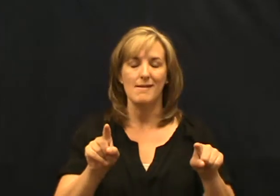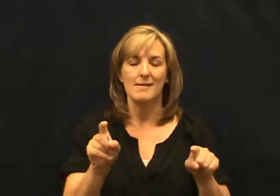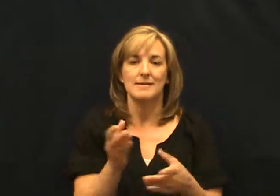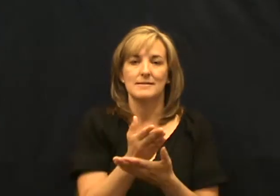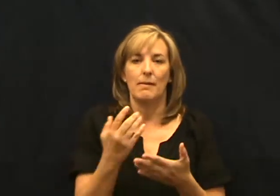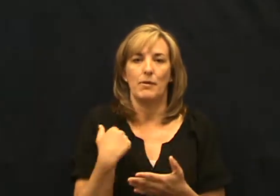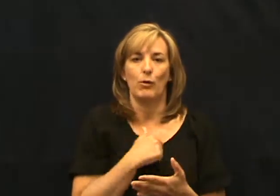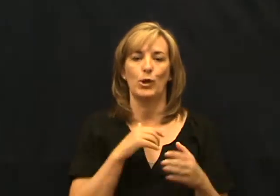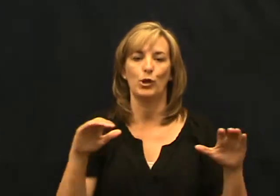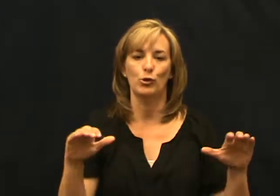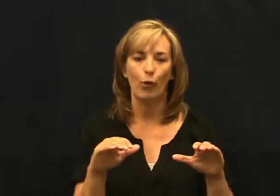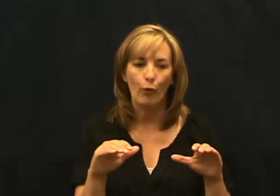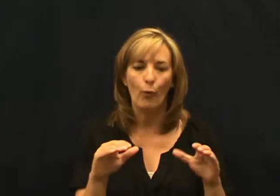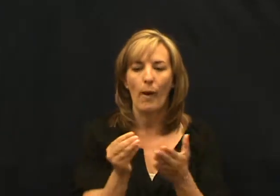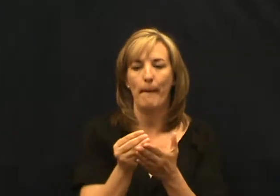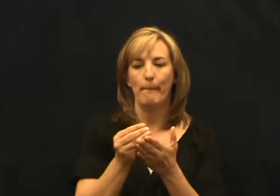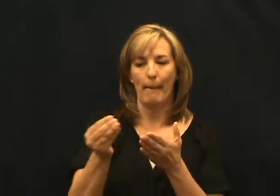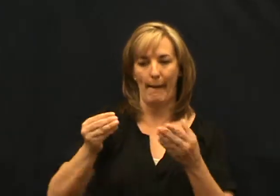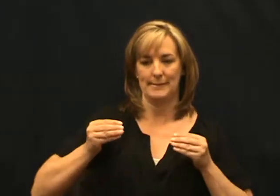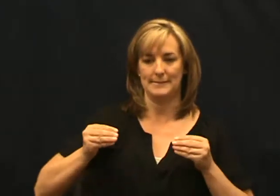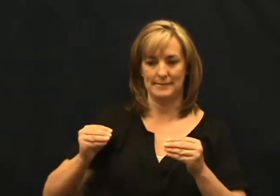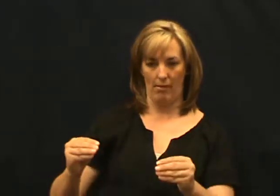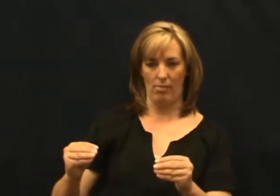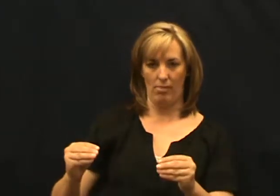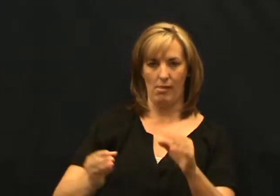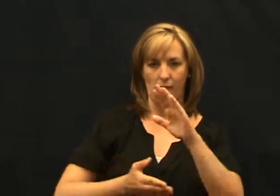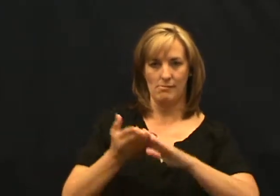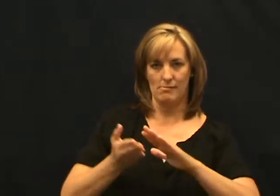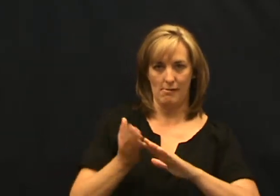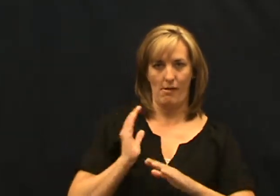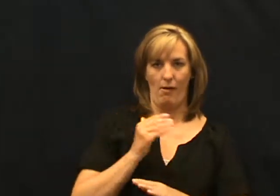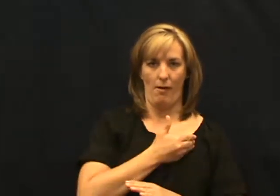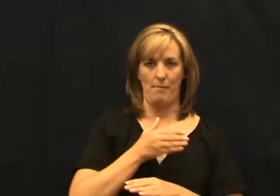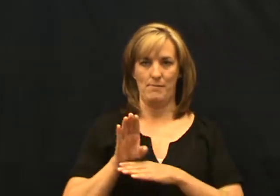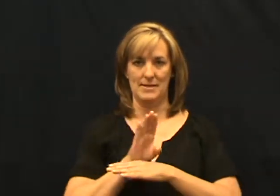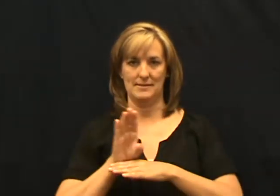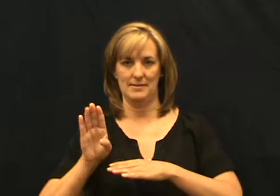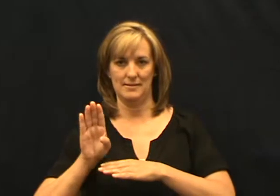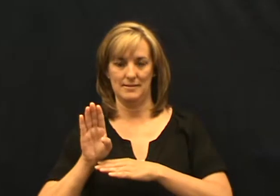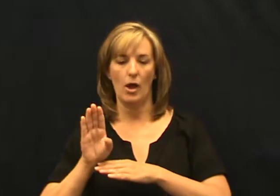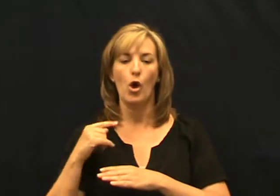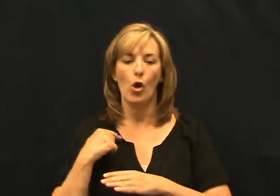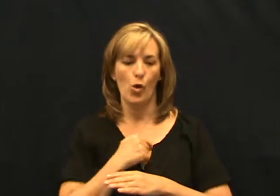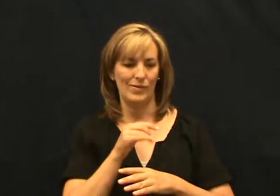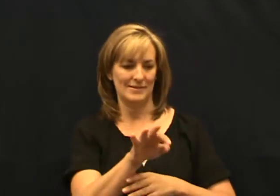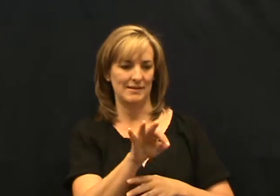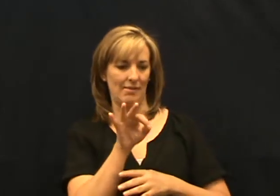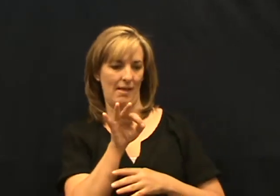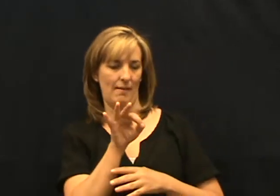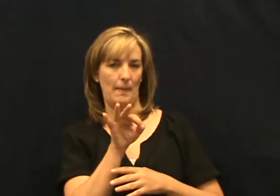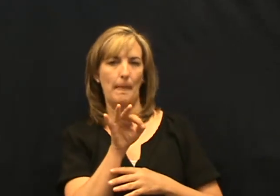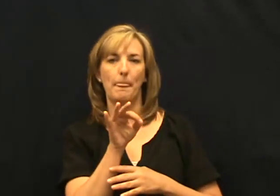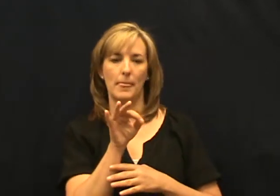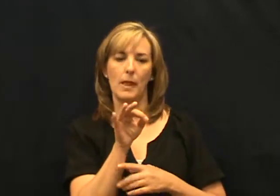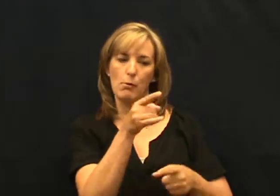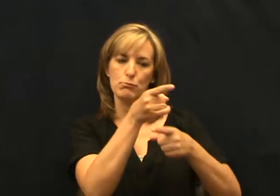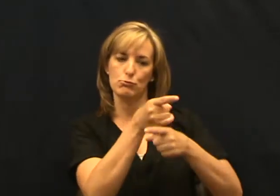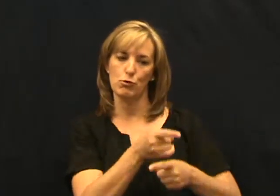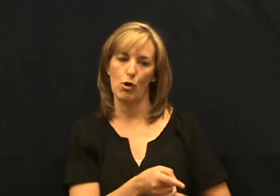for example, to run our business. And we select appropriate income statement account titles because those are going to help